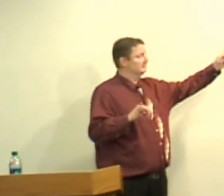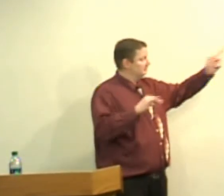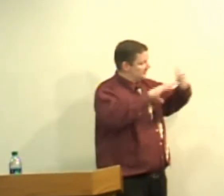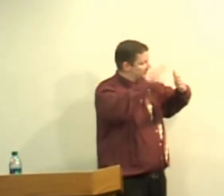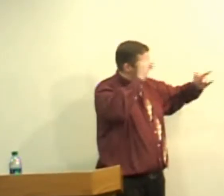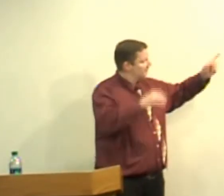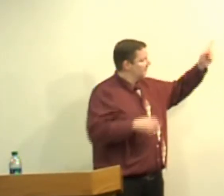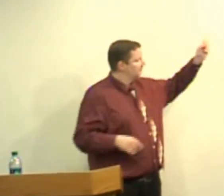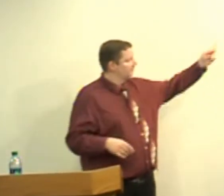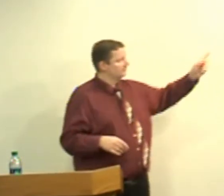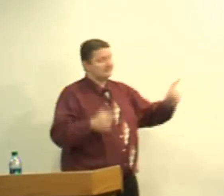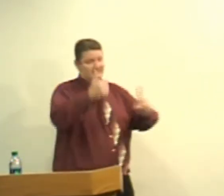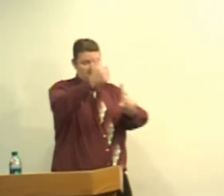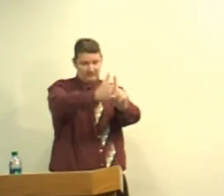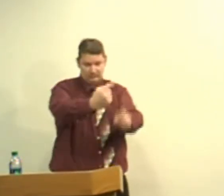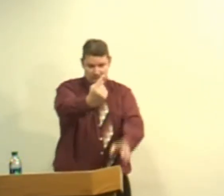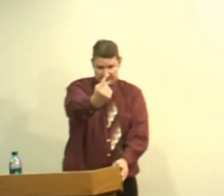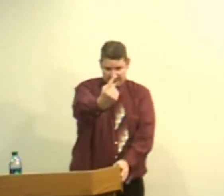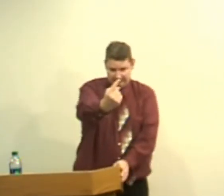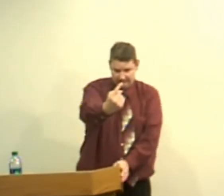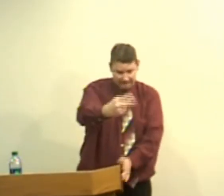Now, this particular verse is interesting as well.